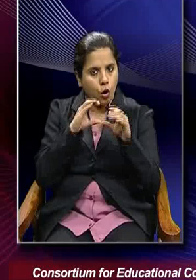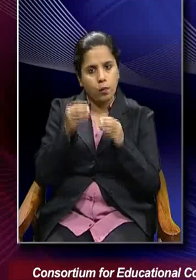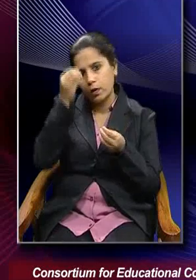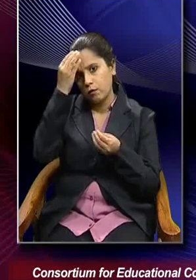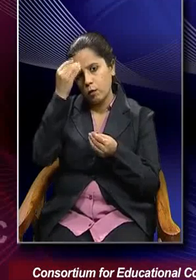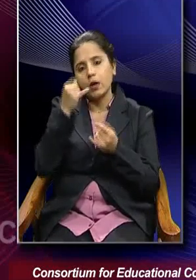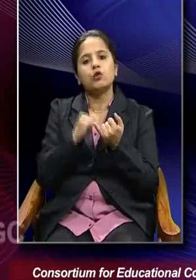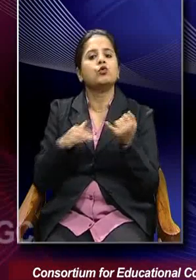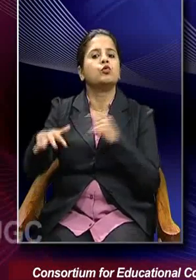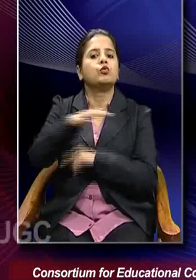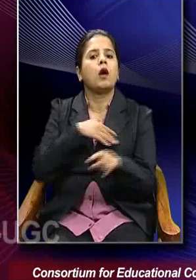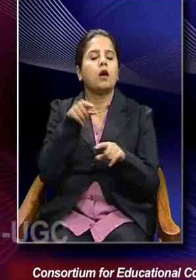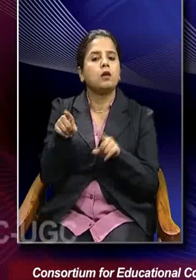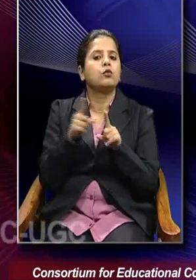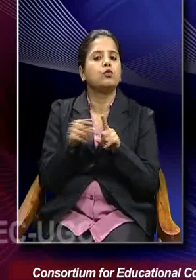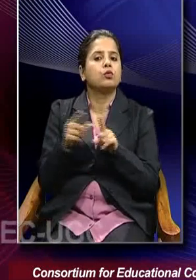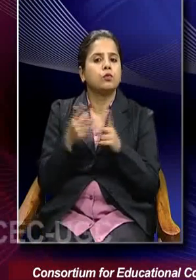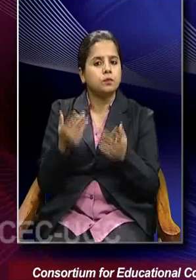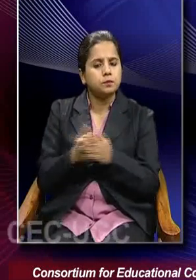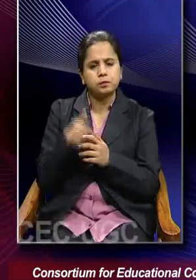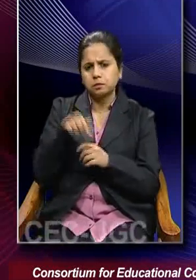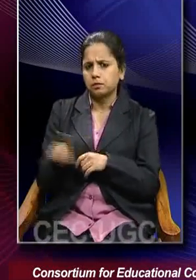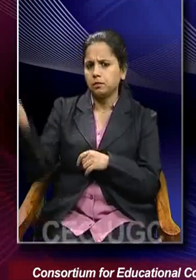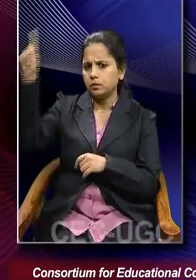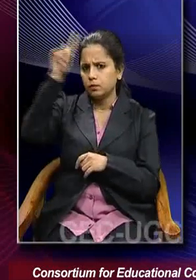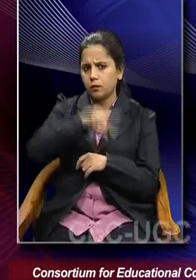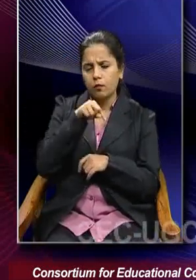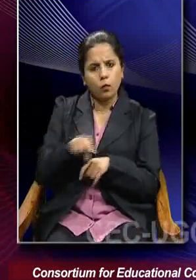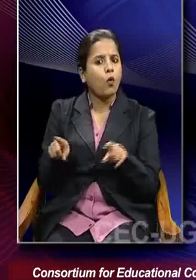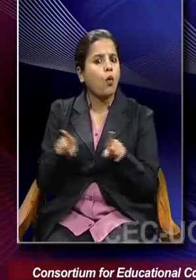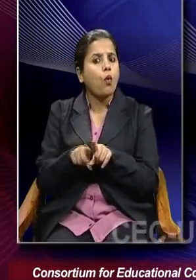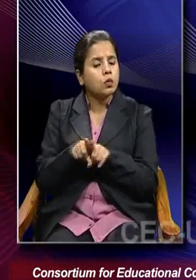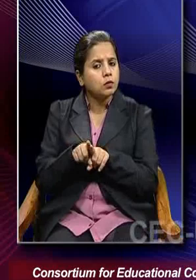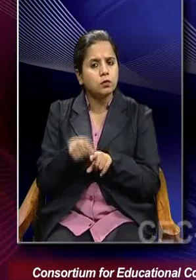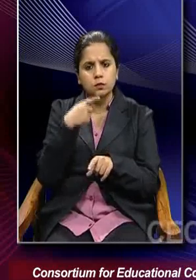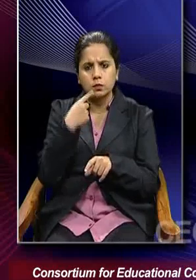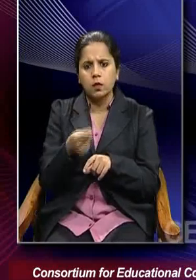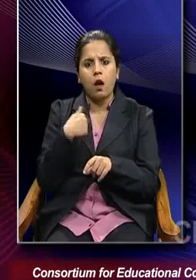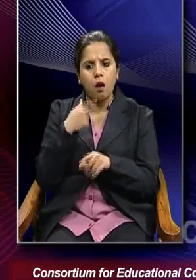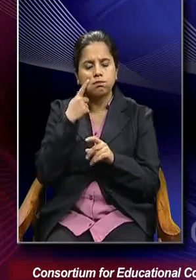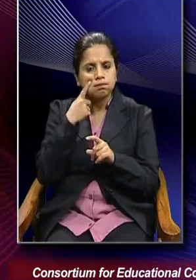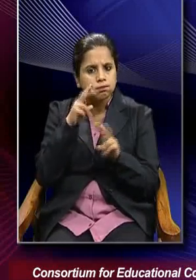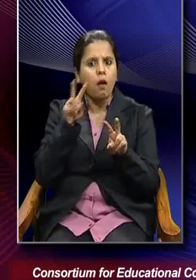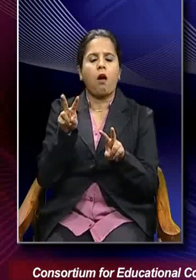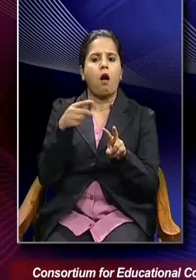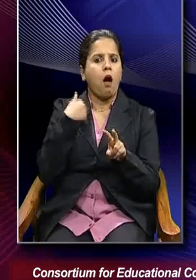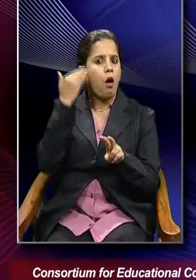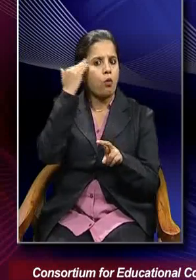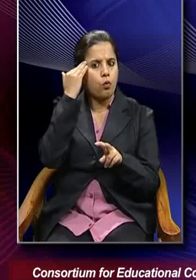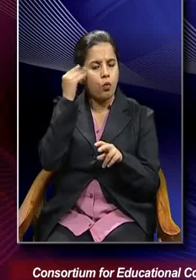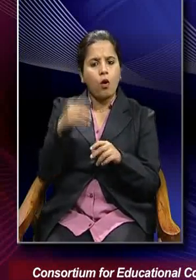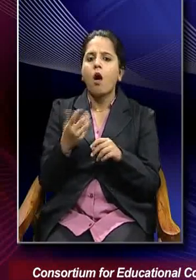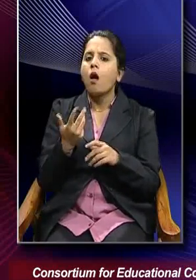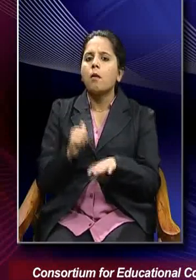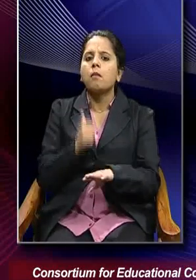information society plays. This day also draws our attention towards the